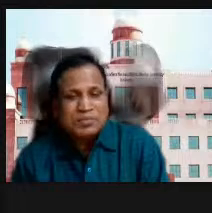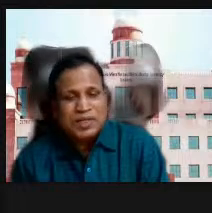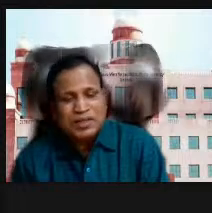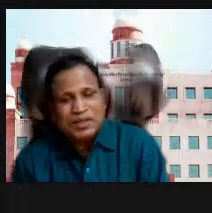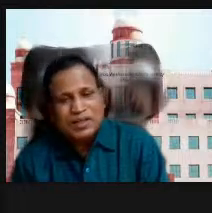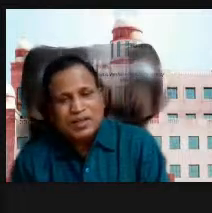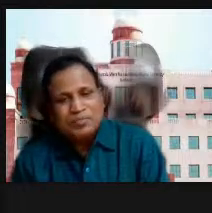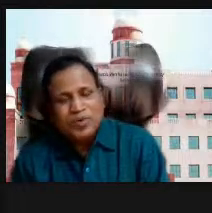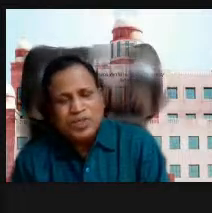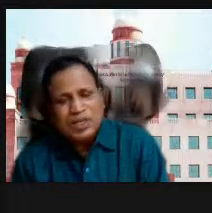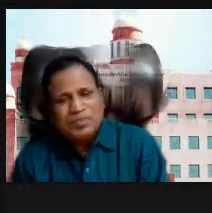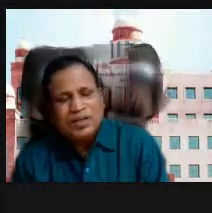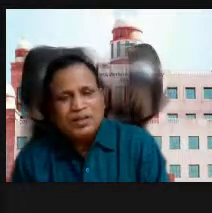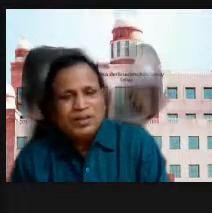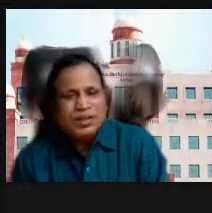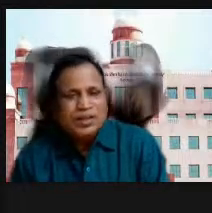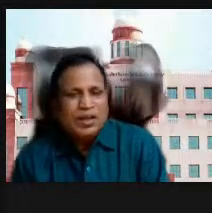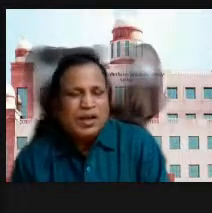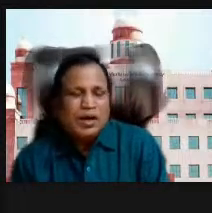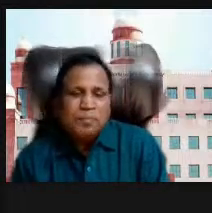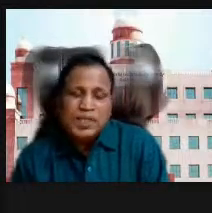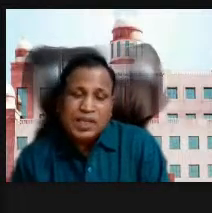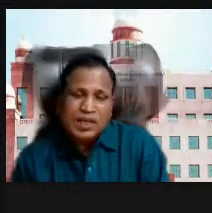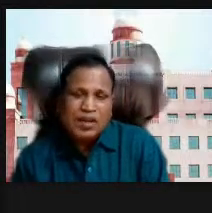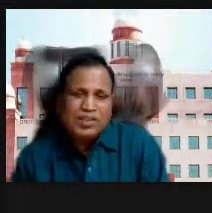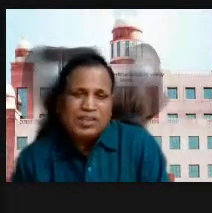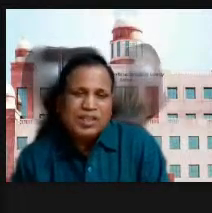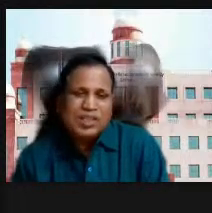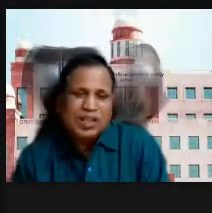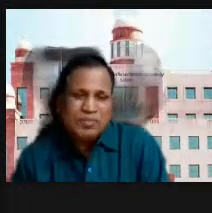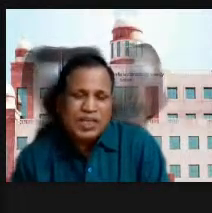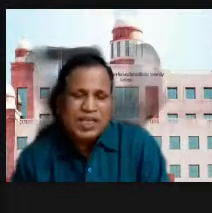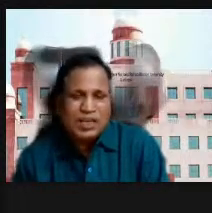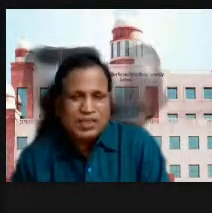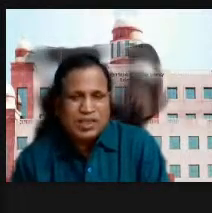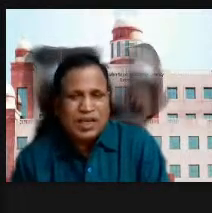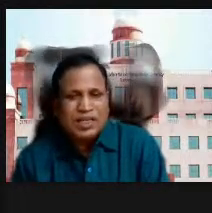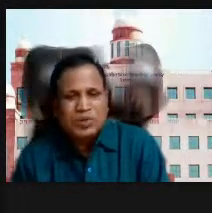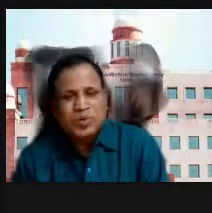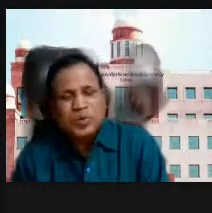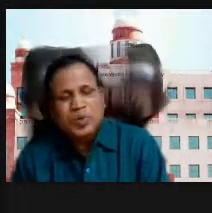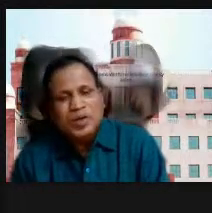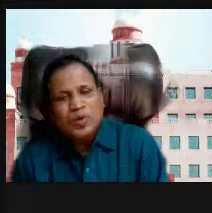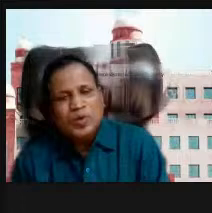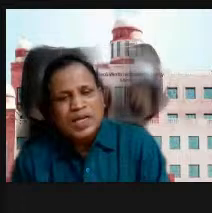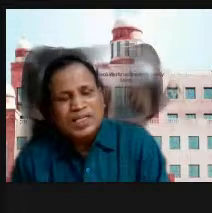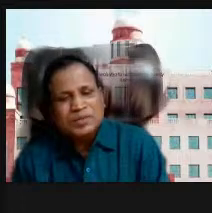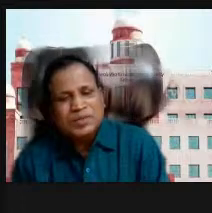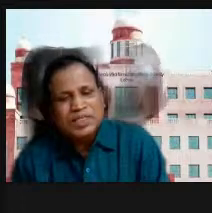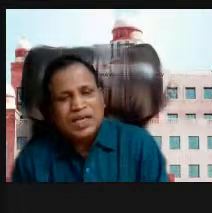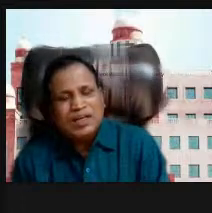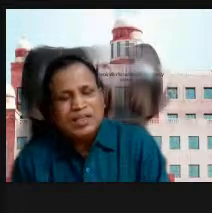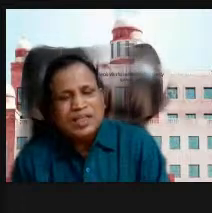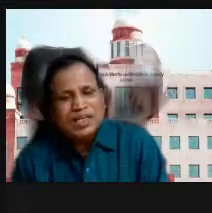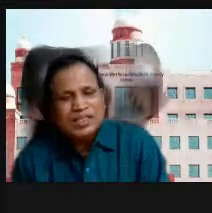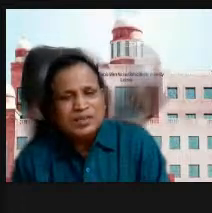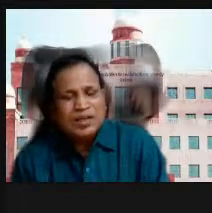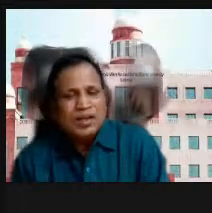management. Most of the hearing loss in the slum areas are due to otitis media, that is